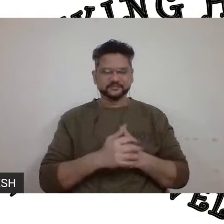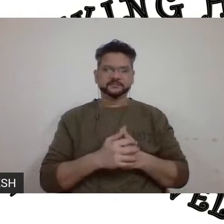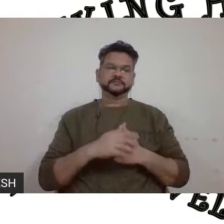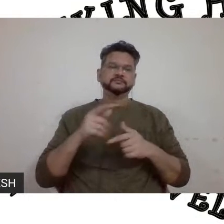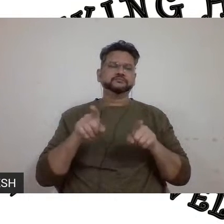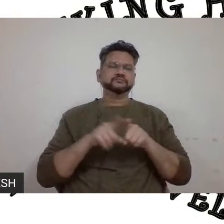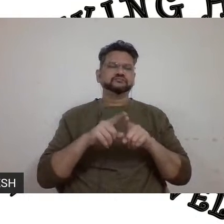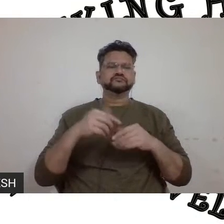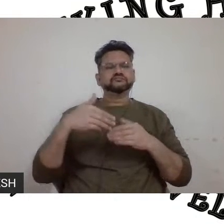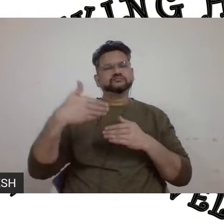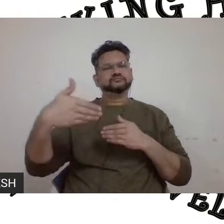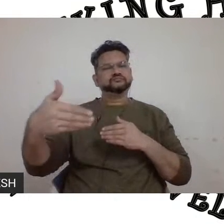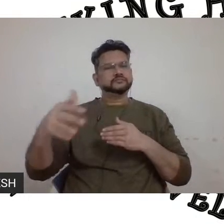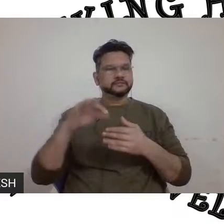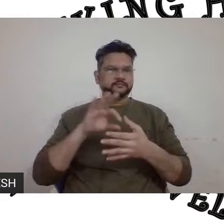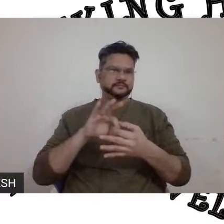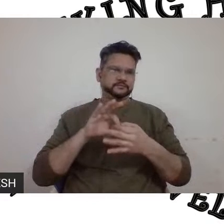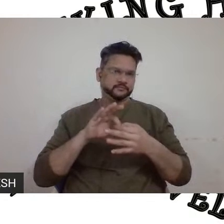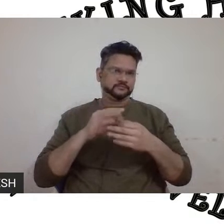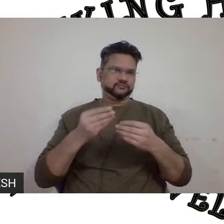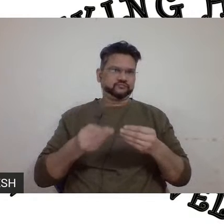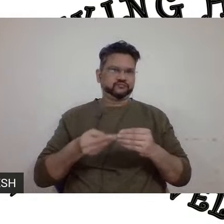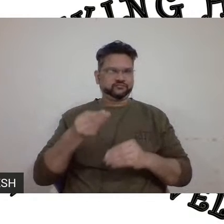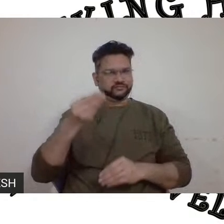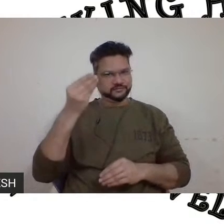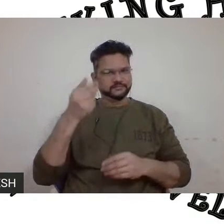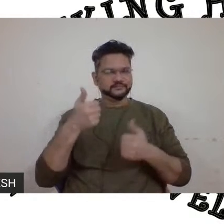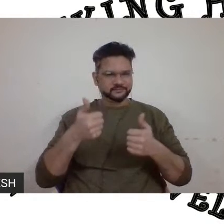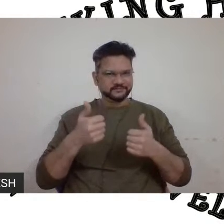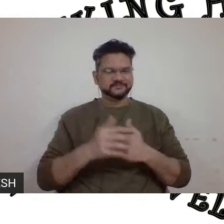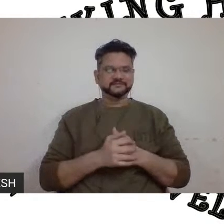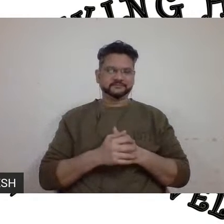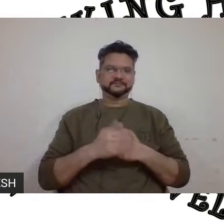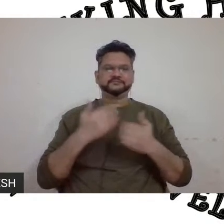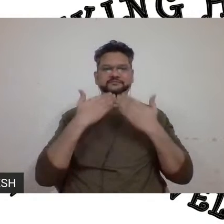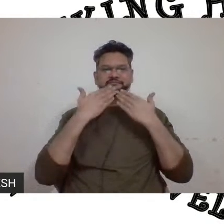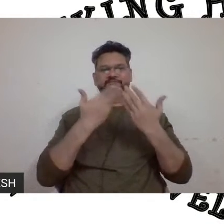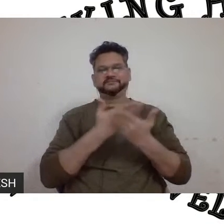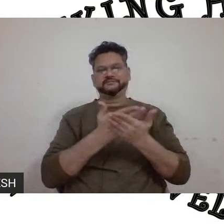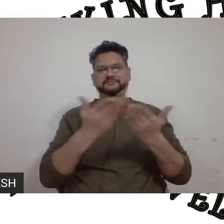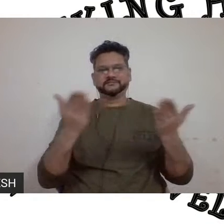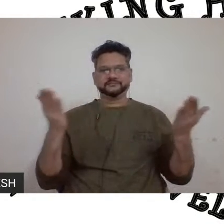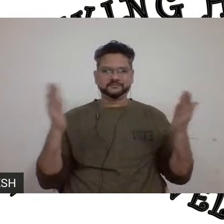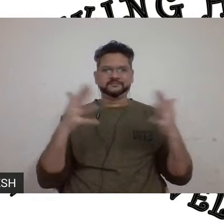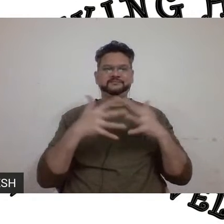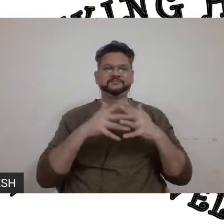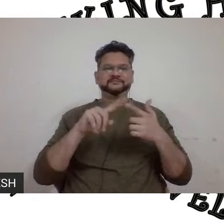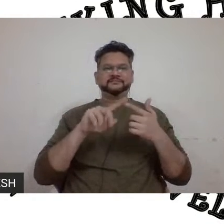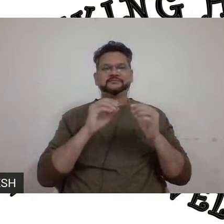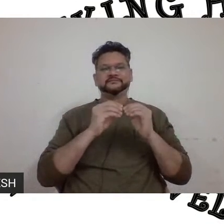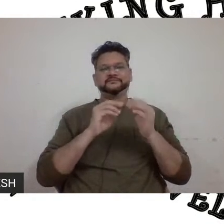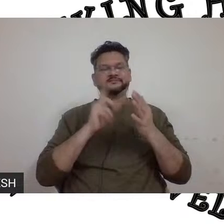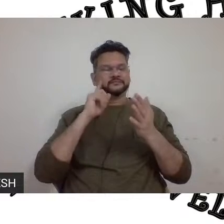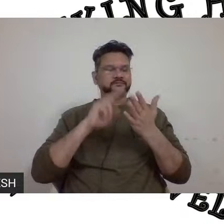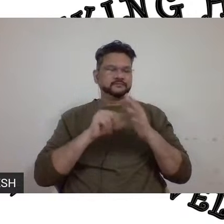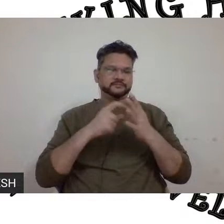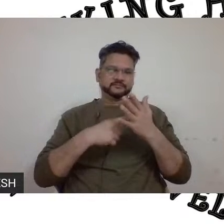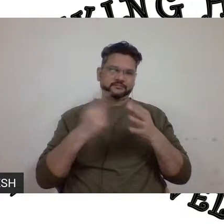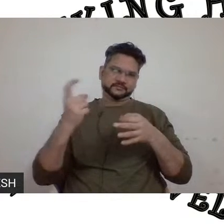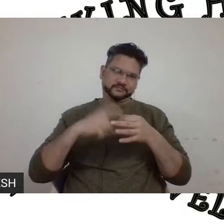future. Thank you very much for all for this particular webinar. Thank you.